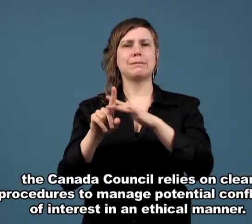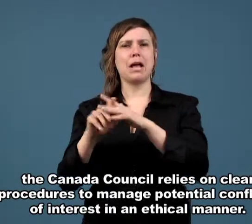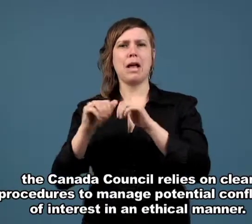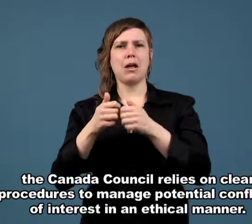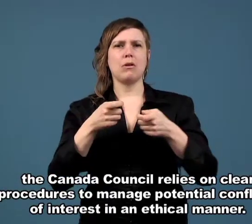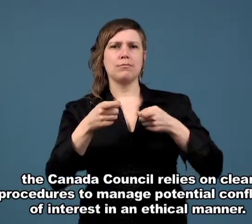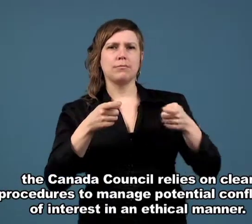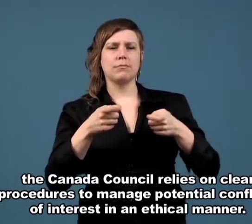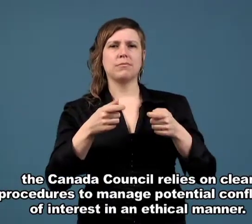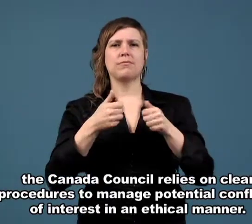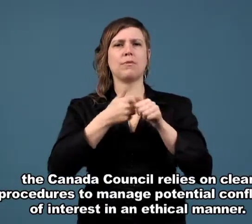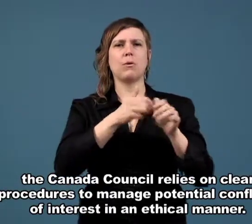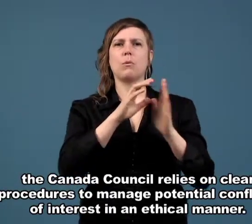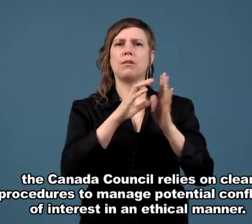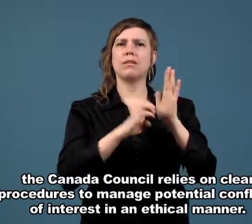interest in an ethical manner.